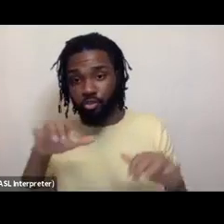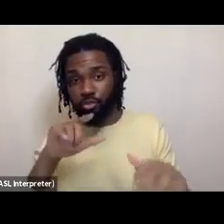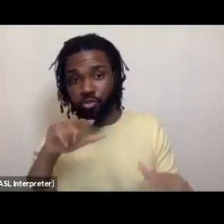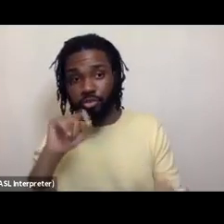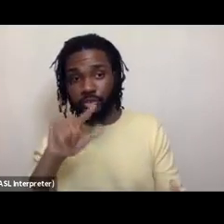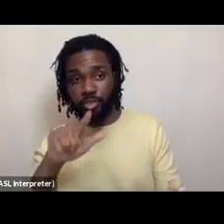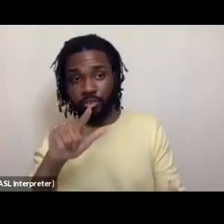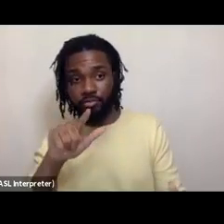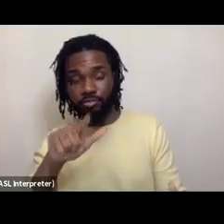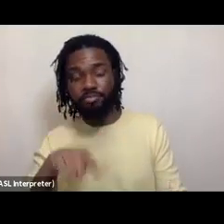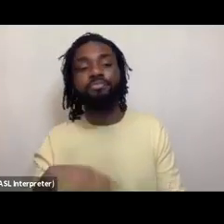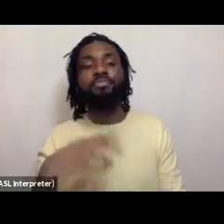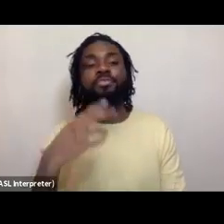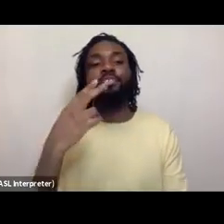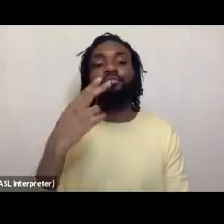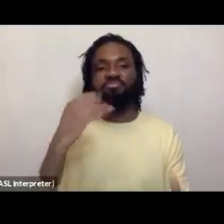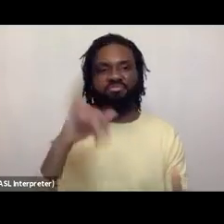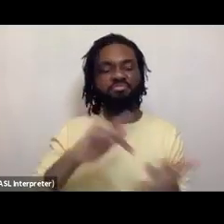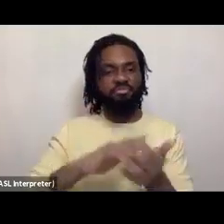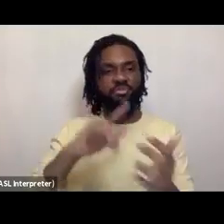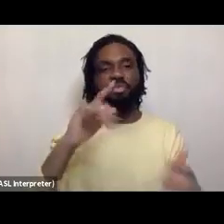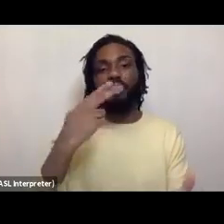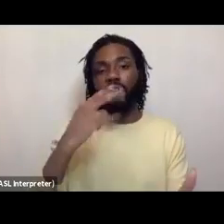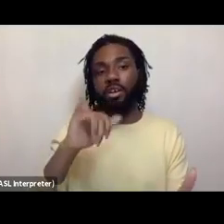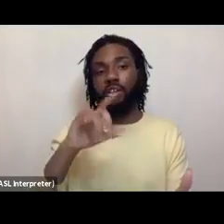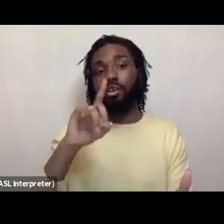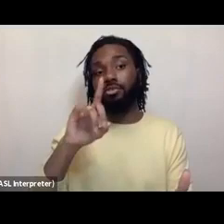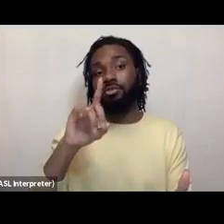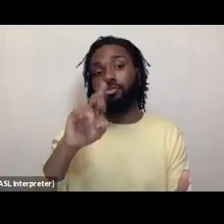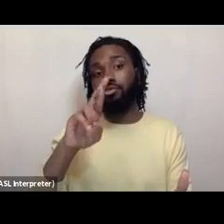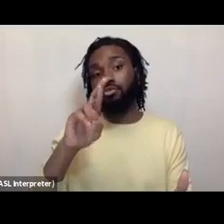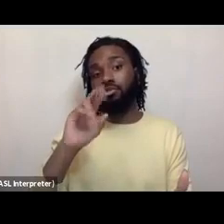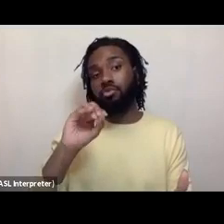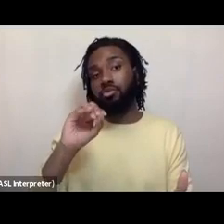Yeah, hydroxychloroquine,